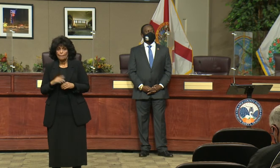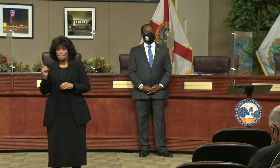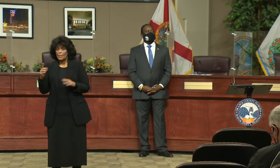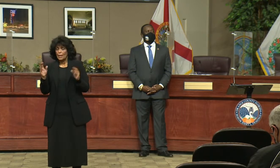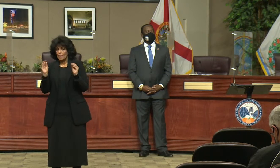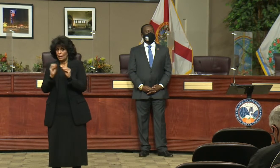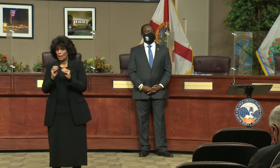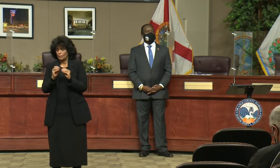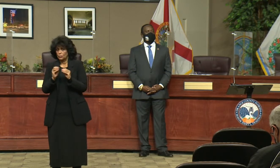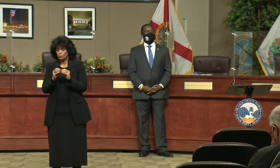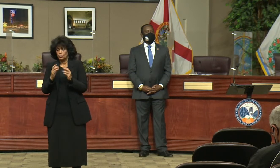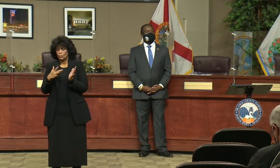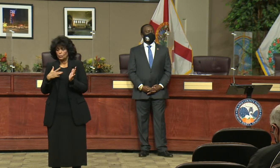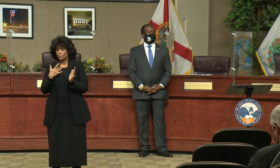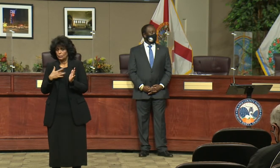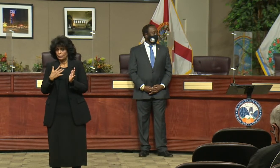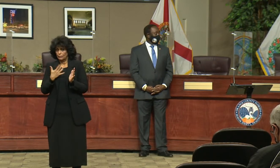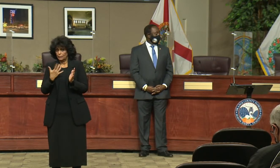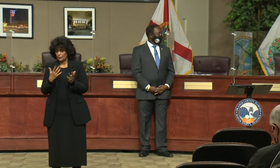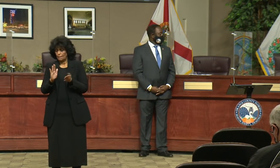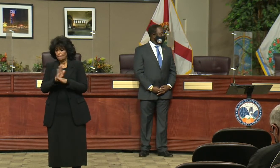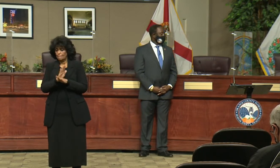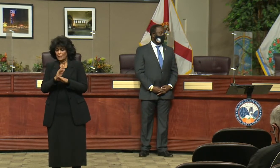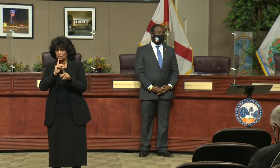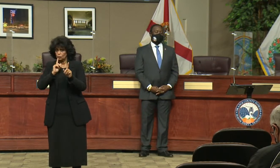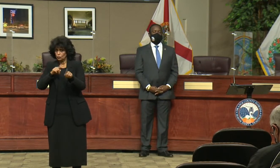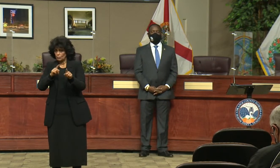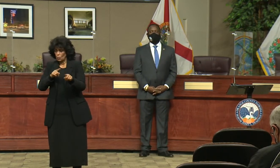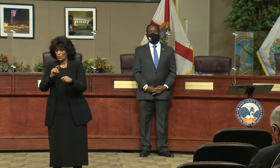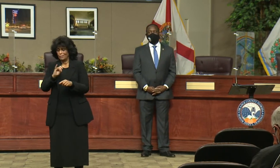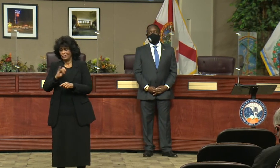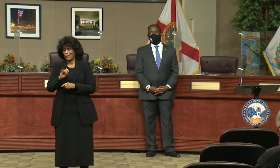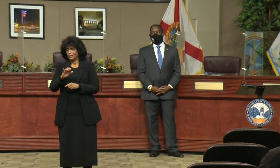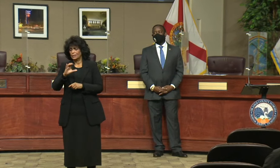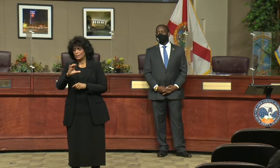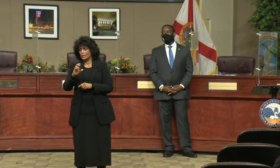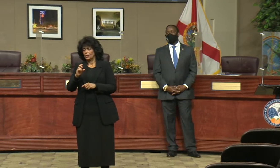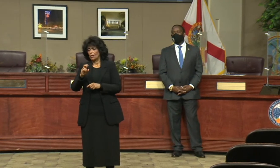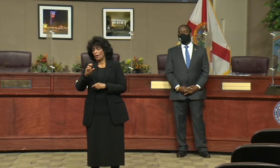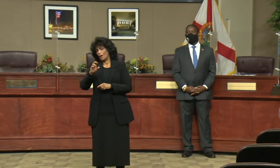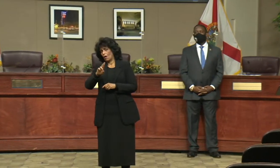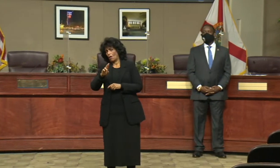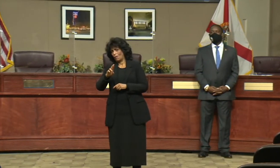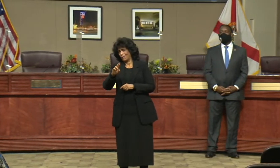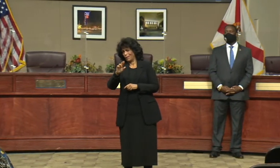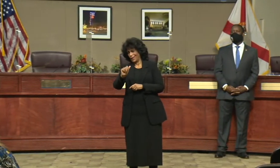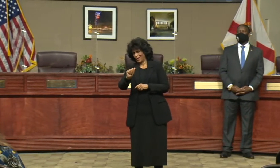see related to the business support programs like the CRA rental assistance?